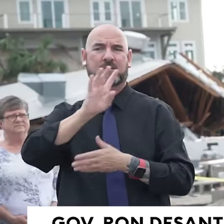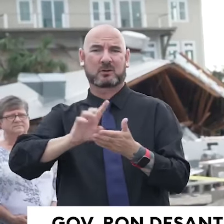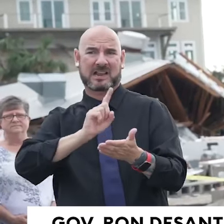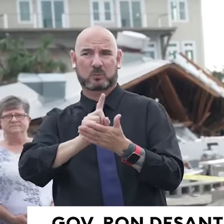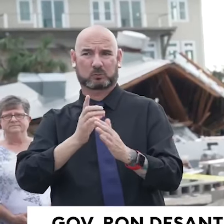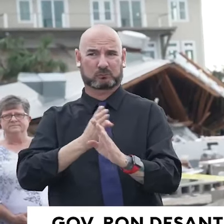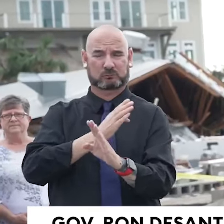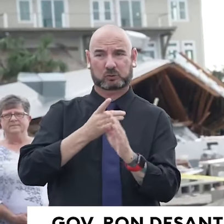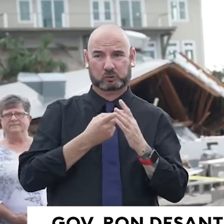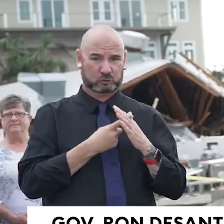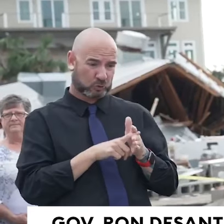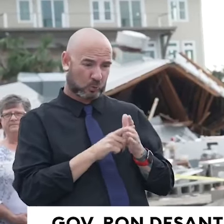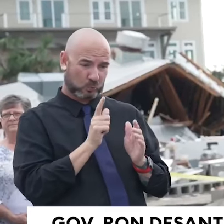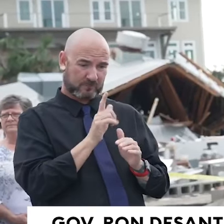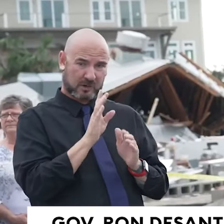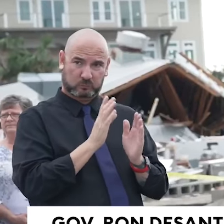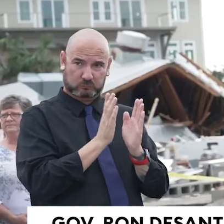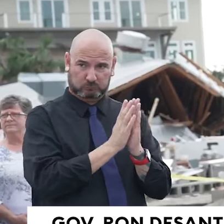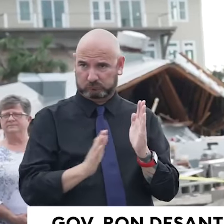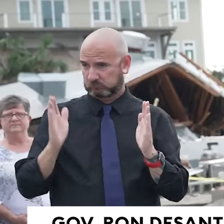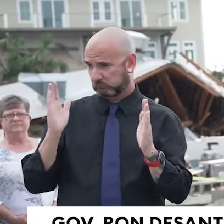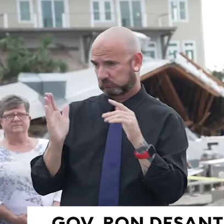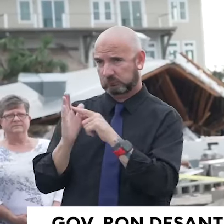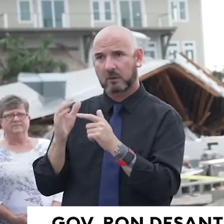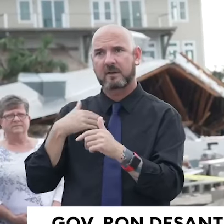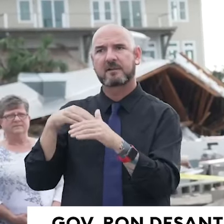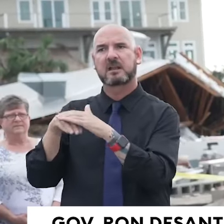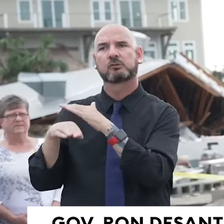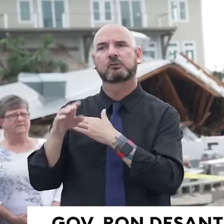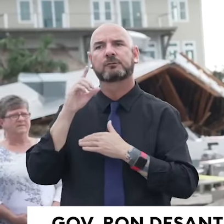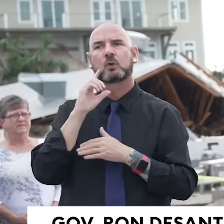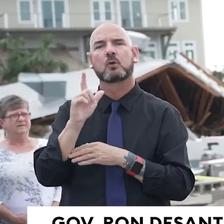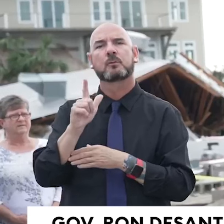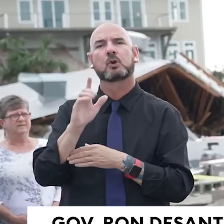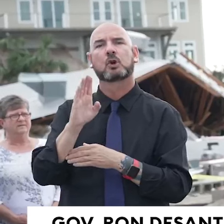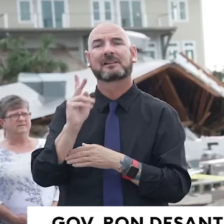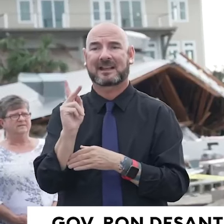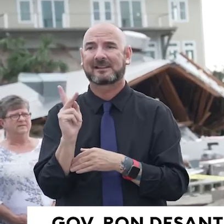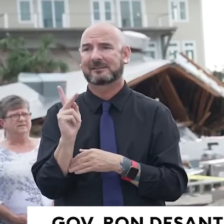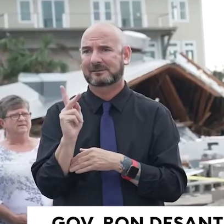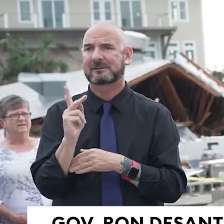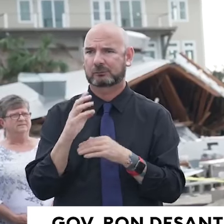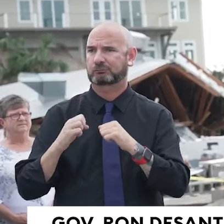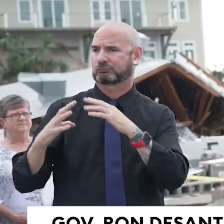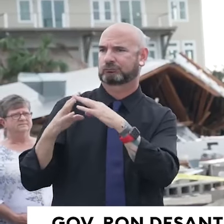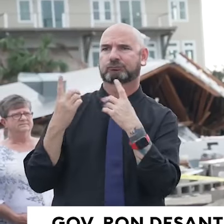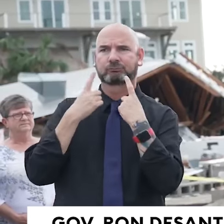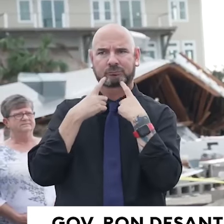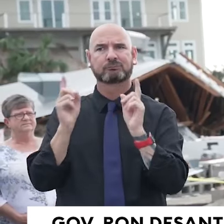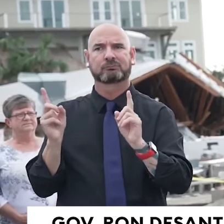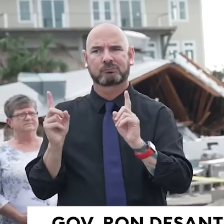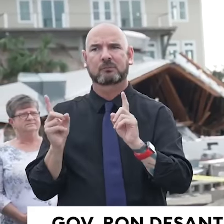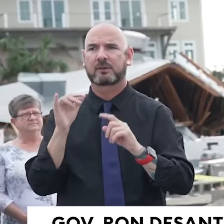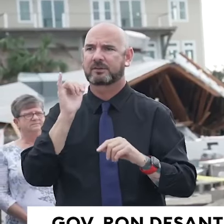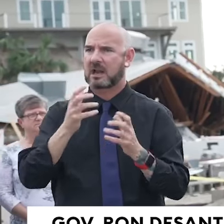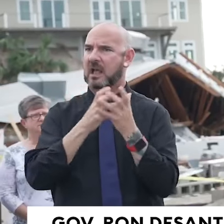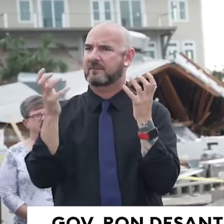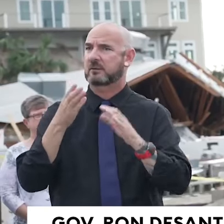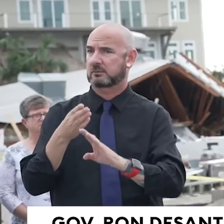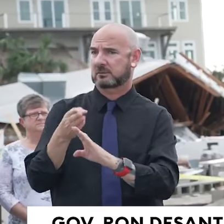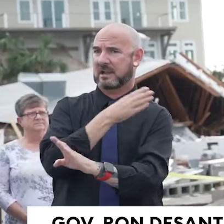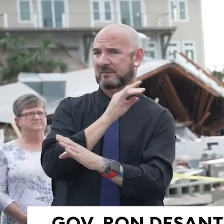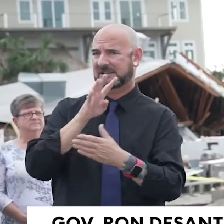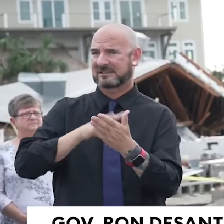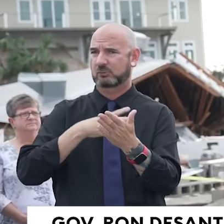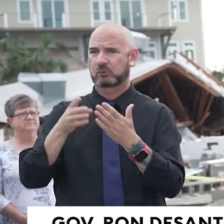job, they had access to Longboat Key restored, so that's a long stretch, and are ahead of schedule on the rest of that.